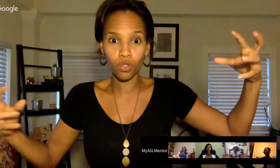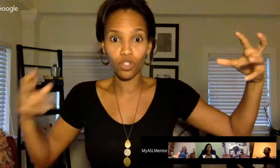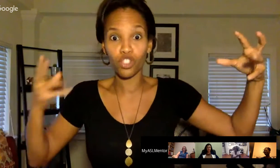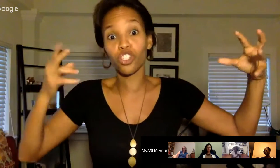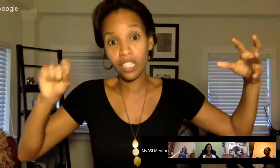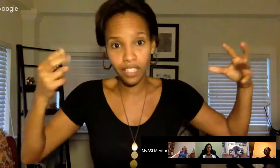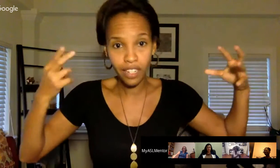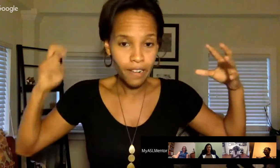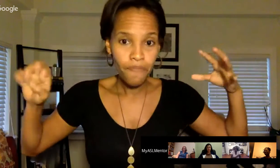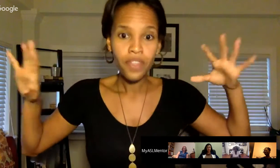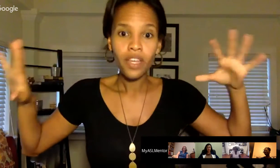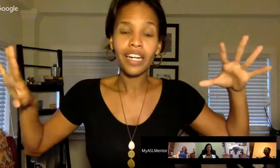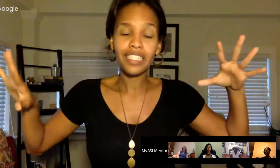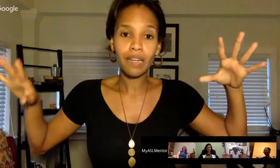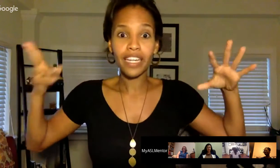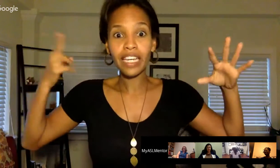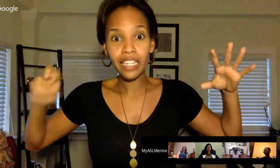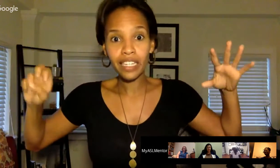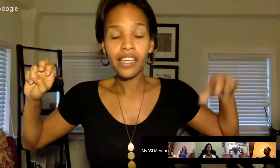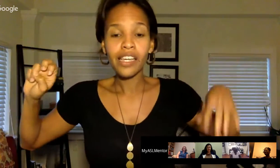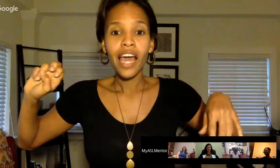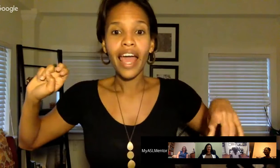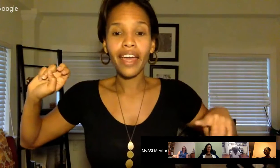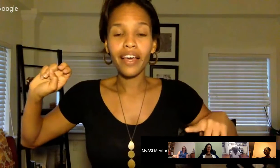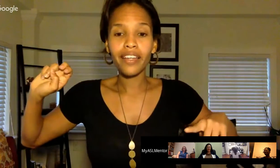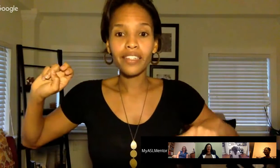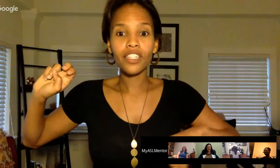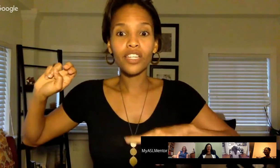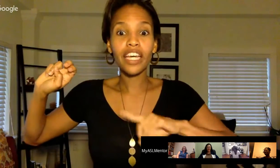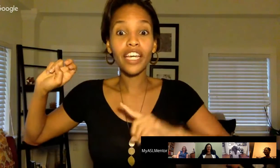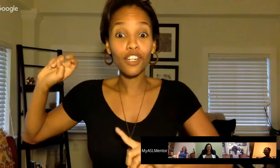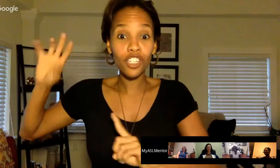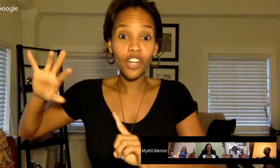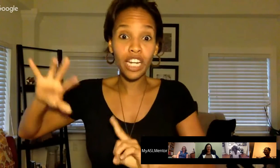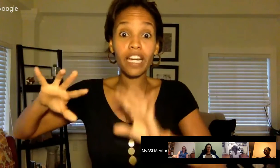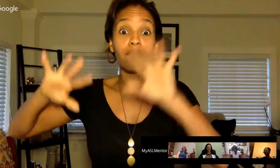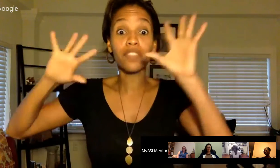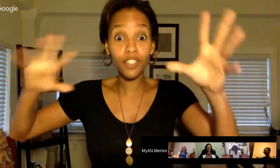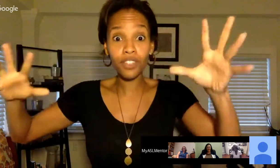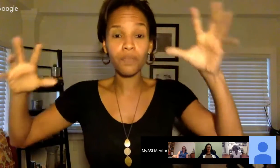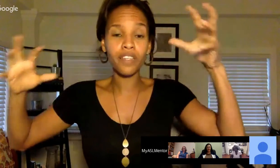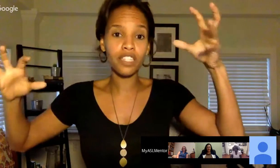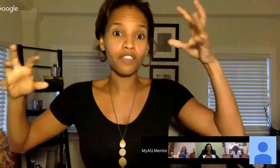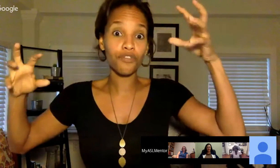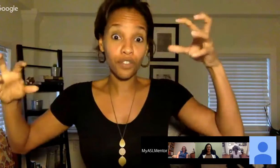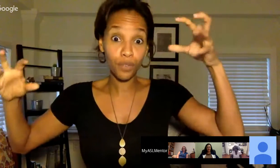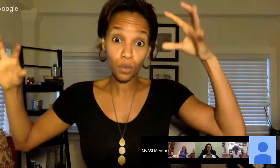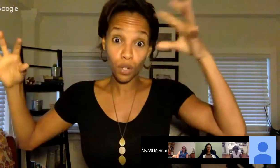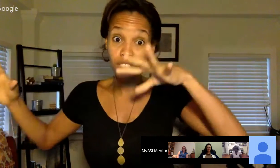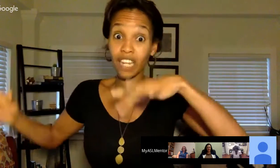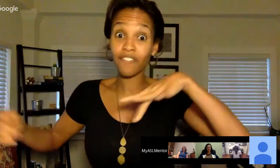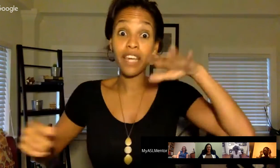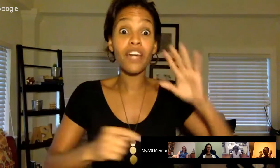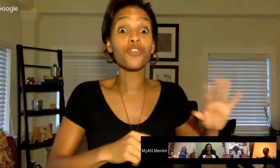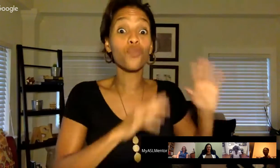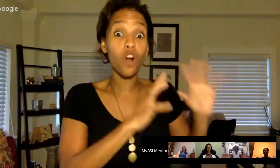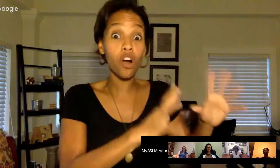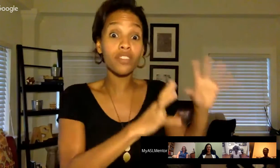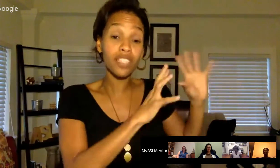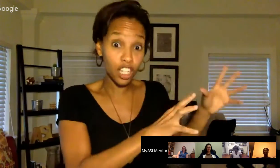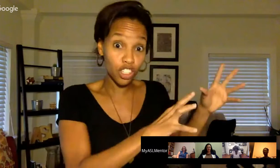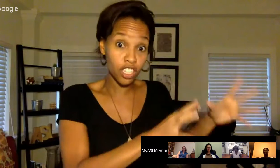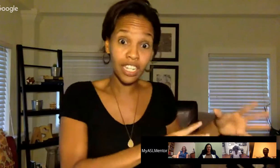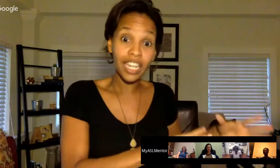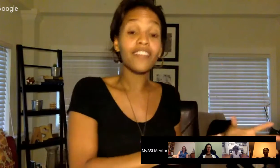free world, or she. Gotta stop saying he. And he or she is trying to become literally the president of the free world. And if they make the